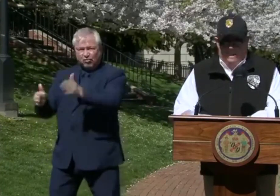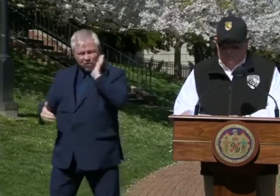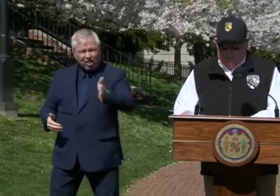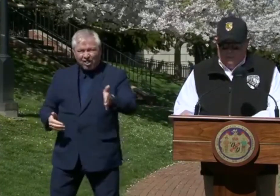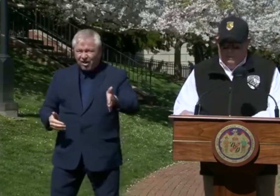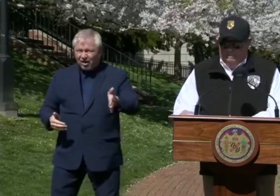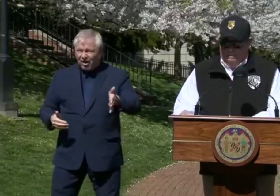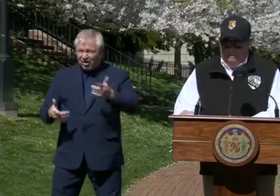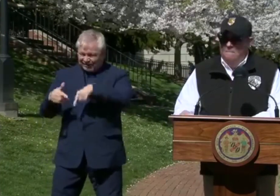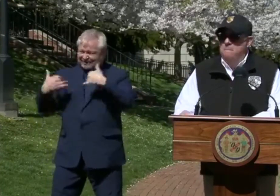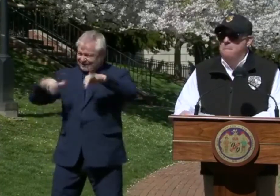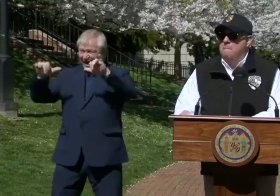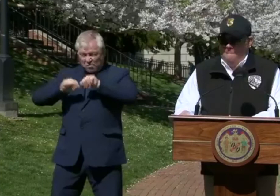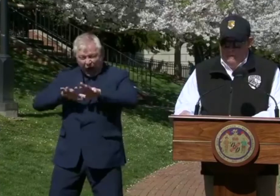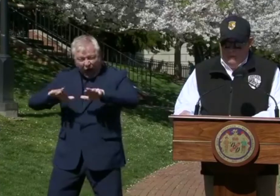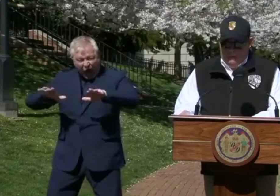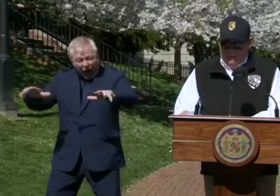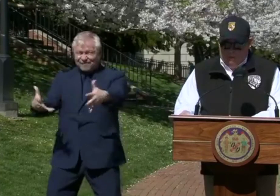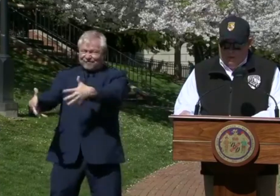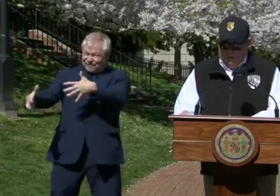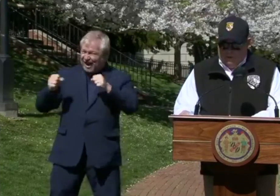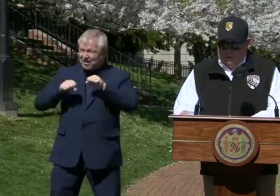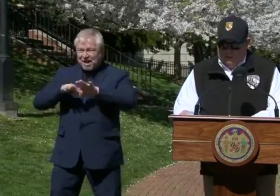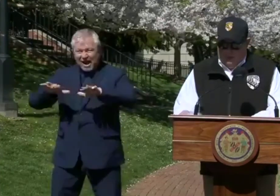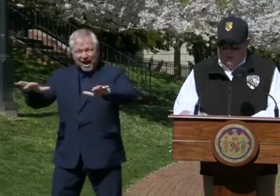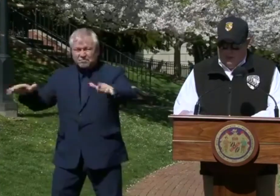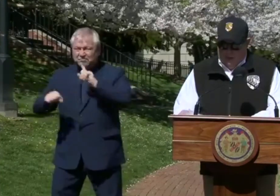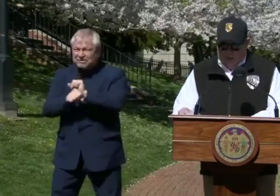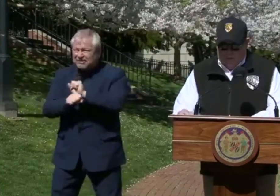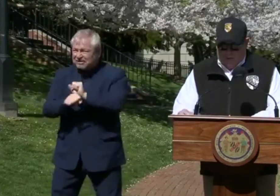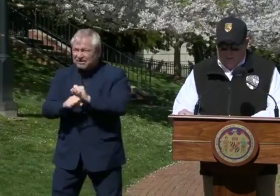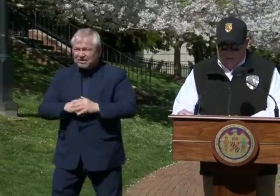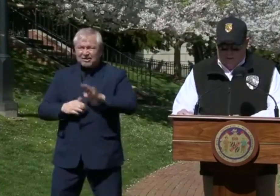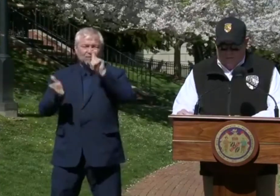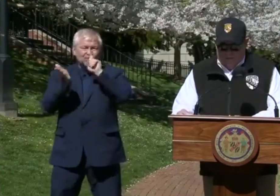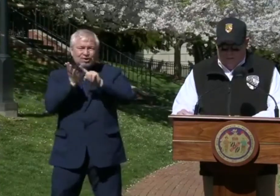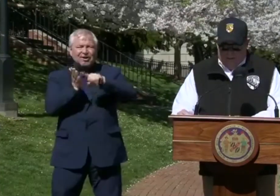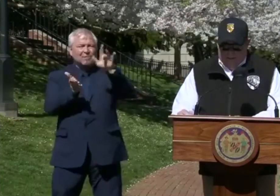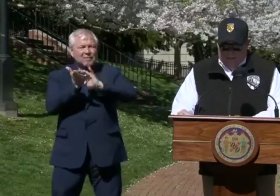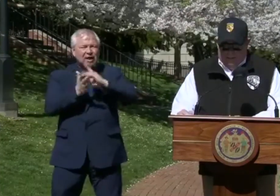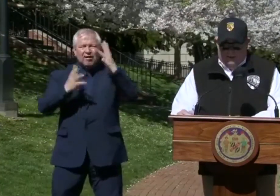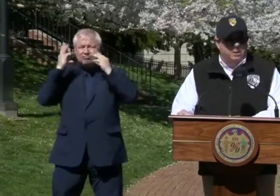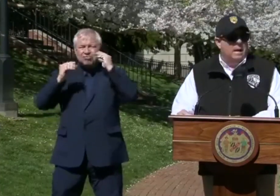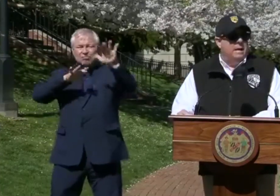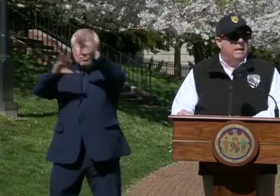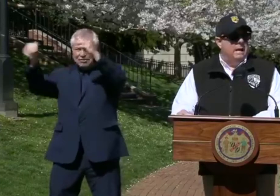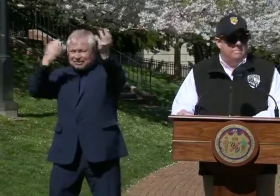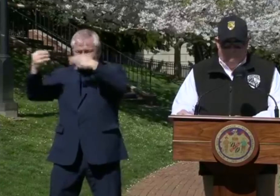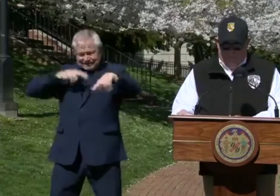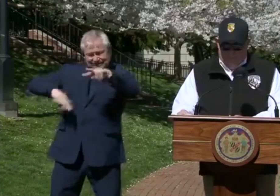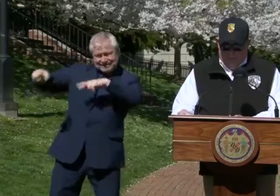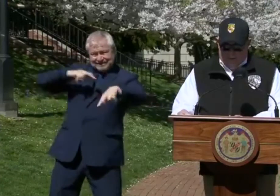and exponentially. To researchers and medical experts, they're saying